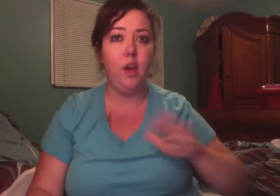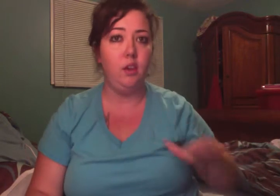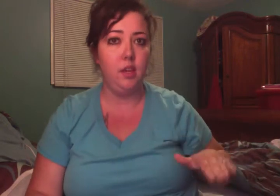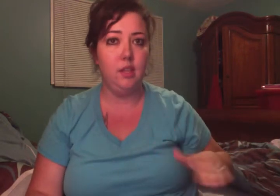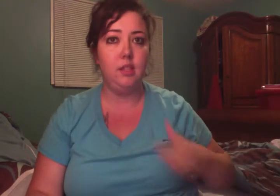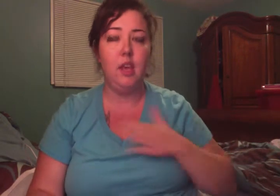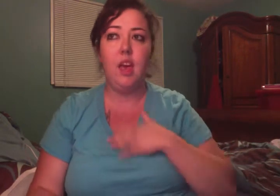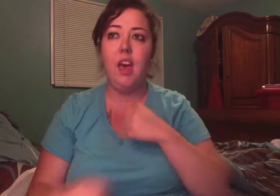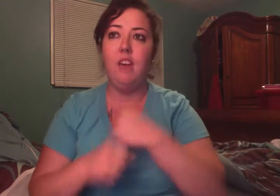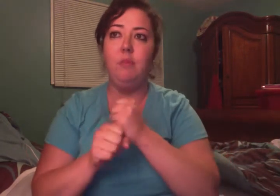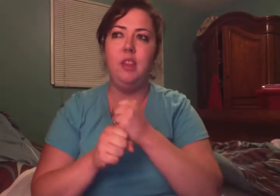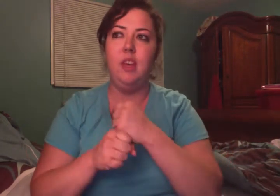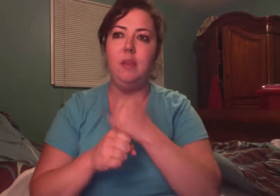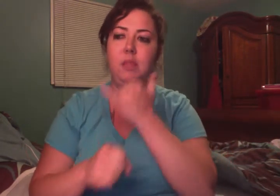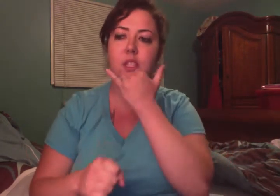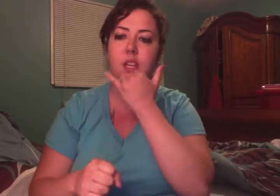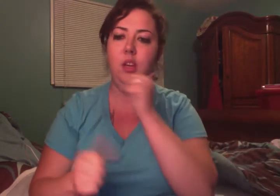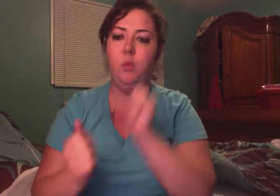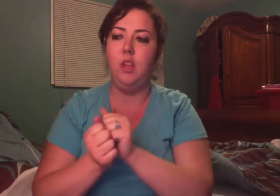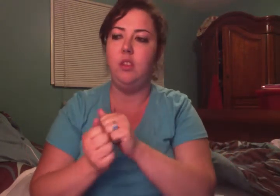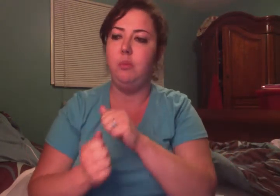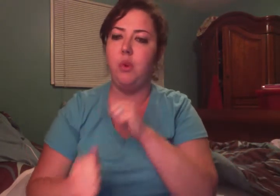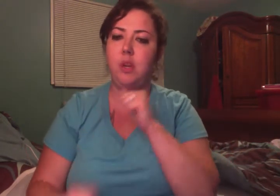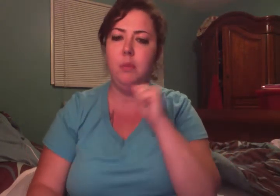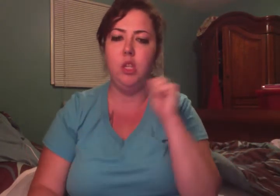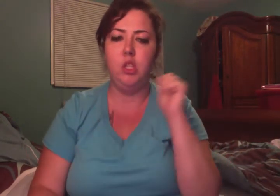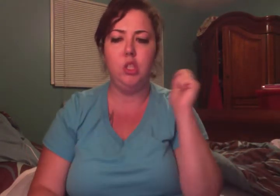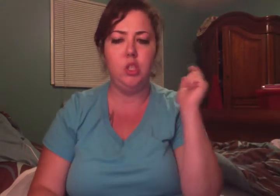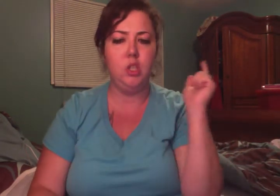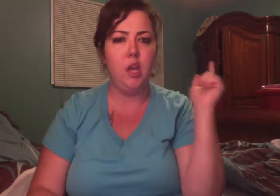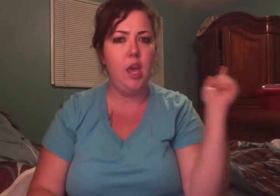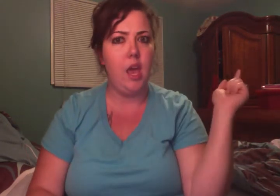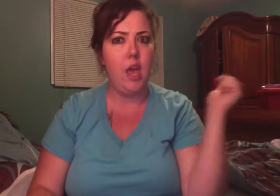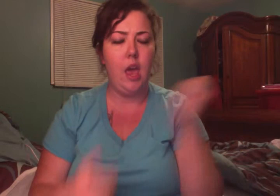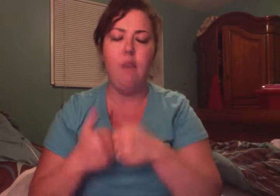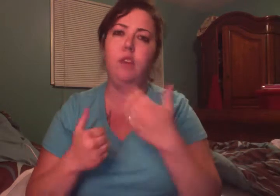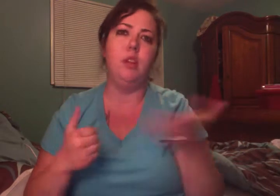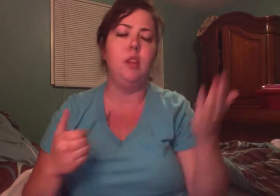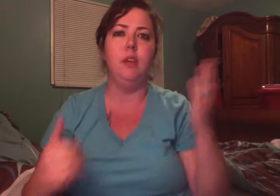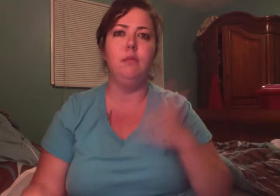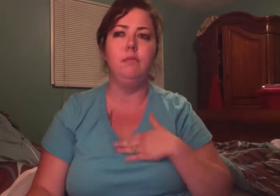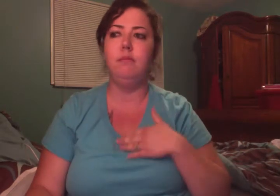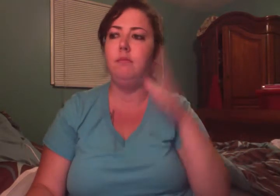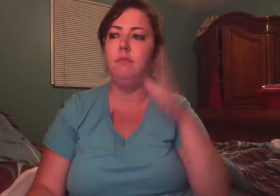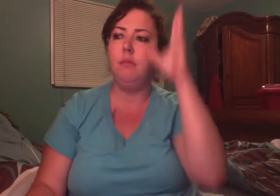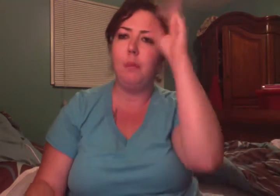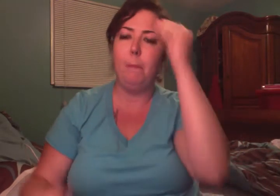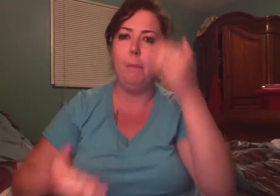kids. I've made that mistake with pretty much everything my